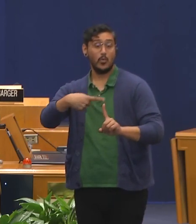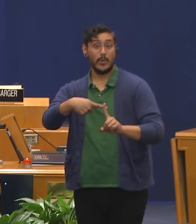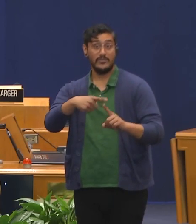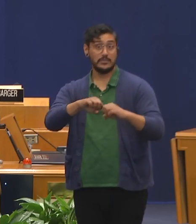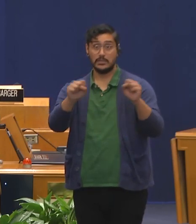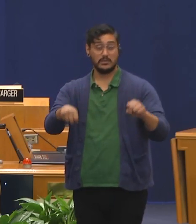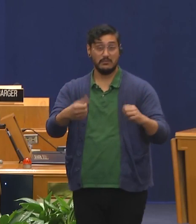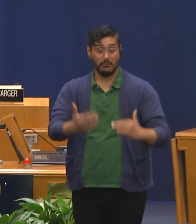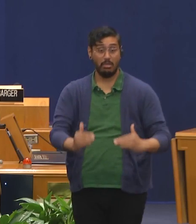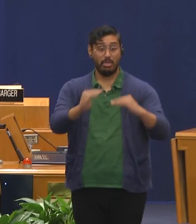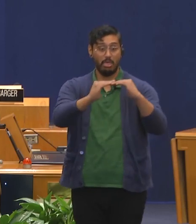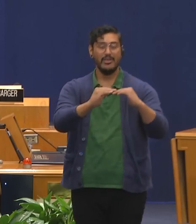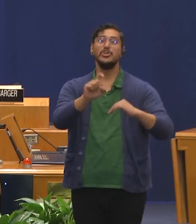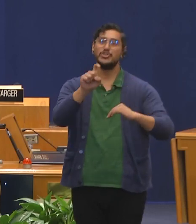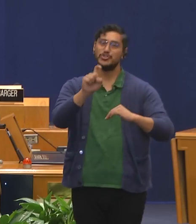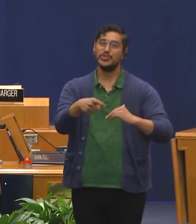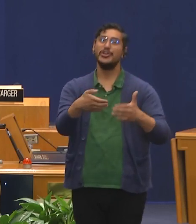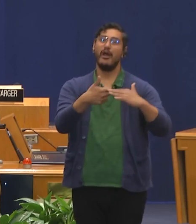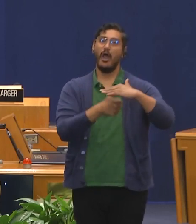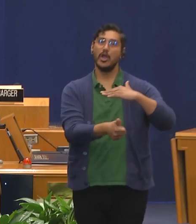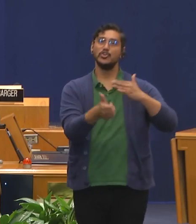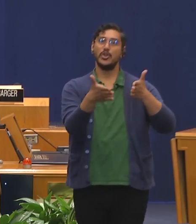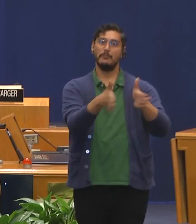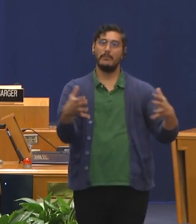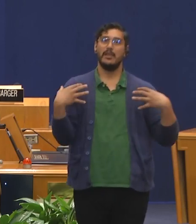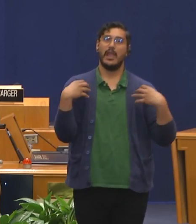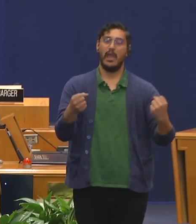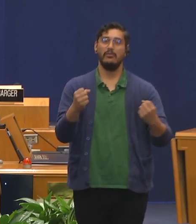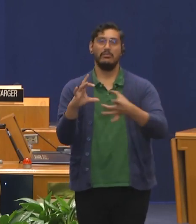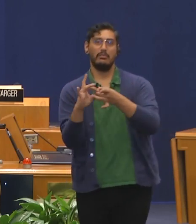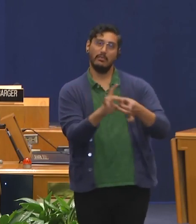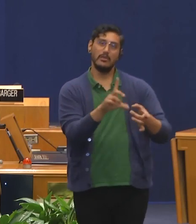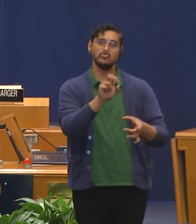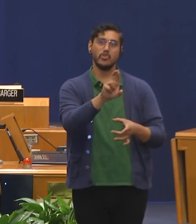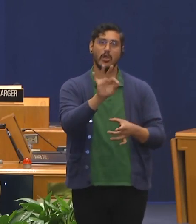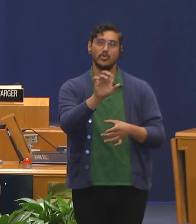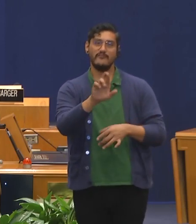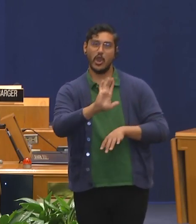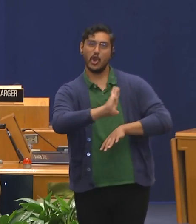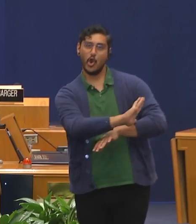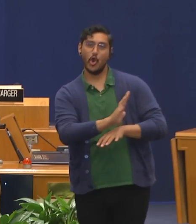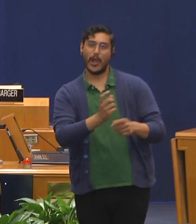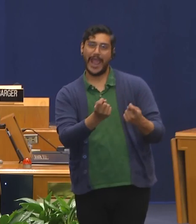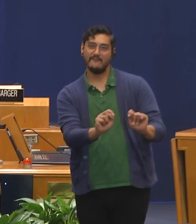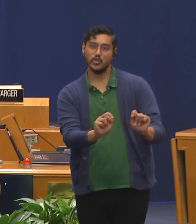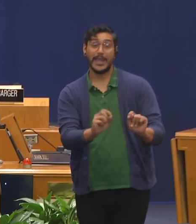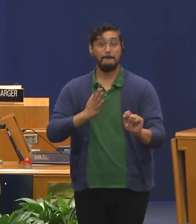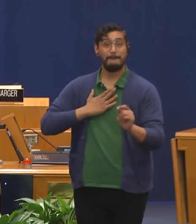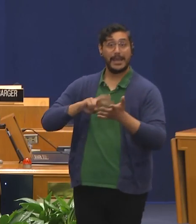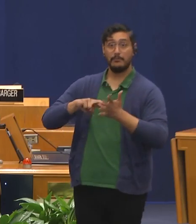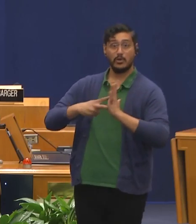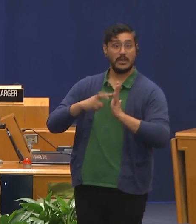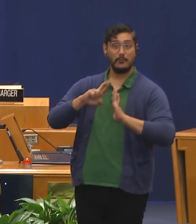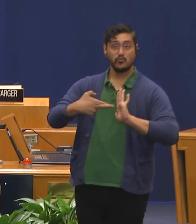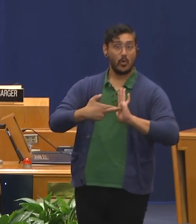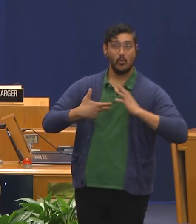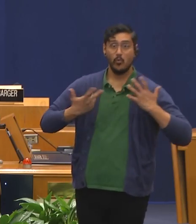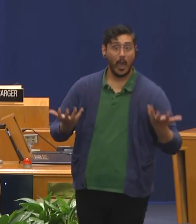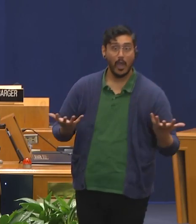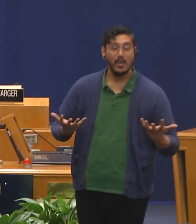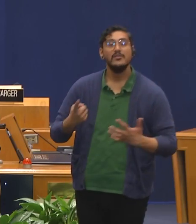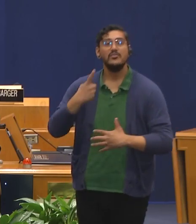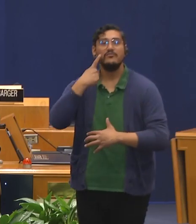really should live under public health and be a branch of Dr. Ferrer's efforts, that my purpose and role in this was to come